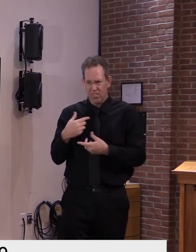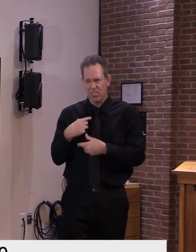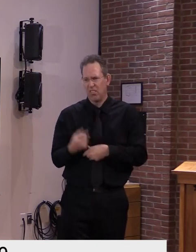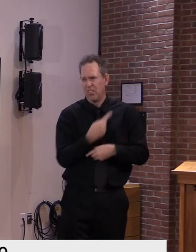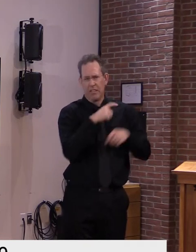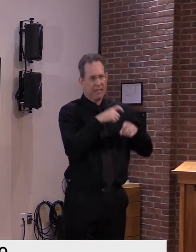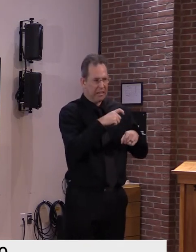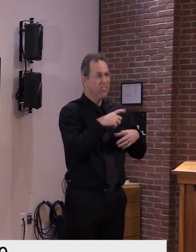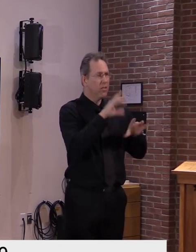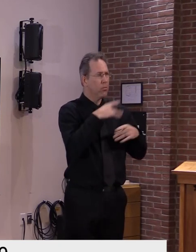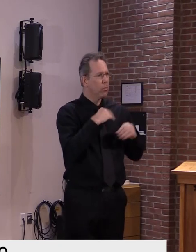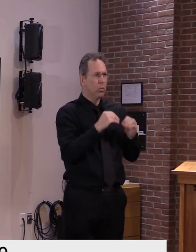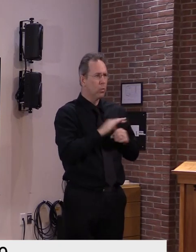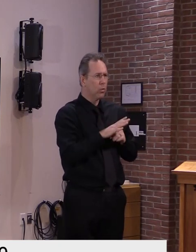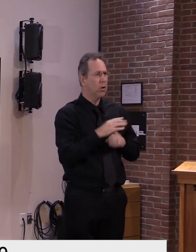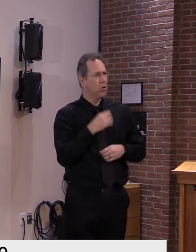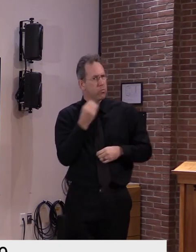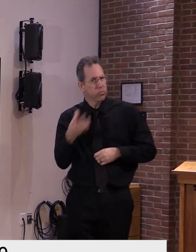Okay, thank you very much.